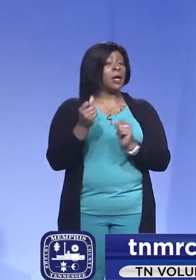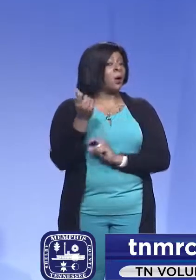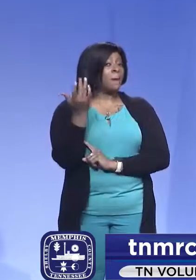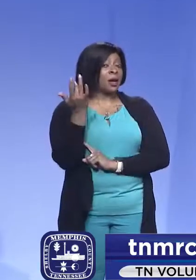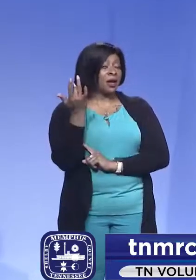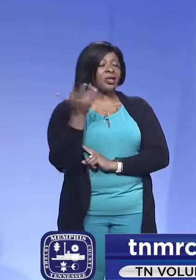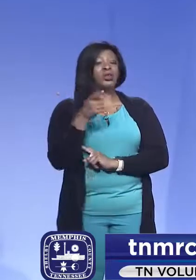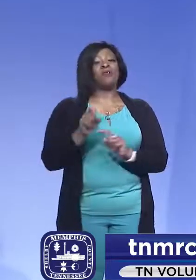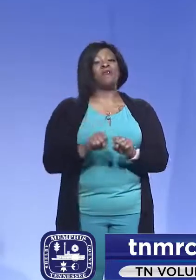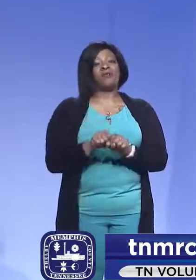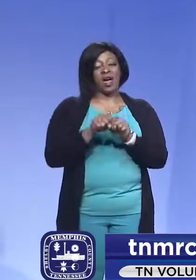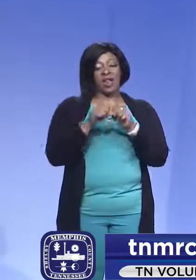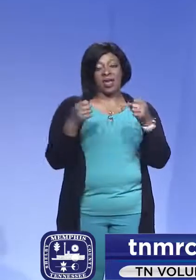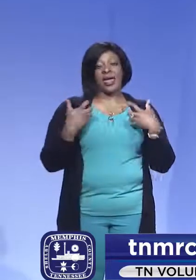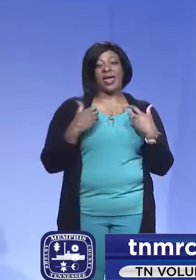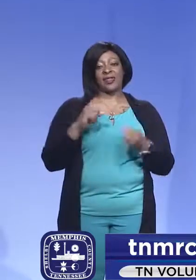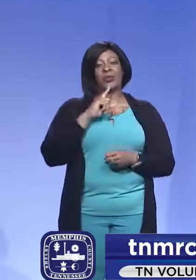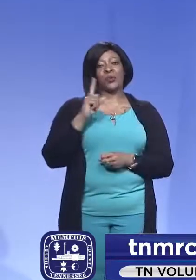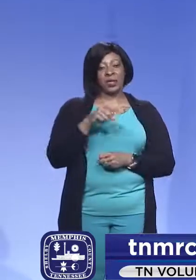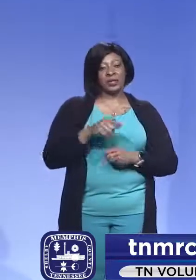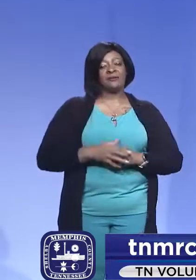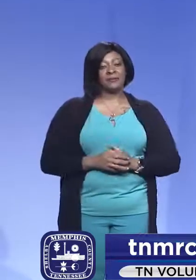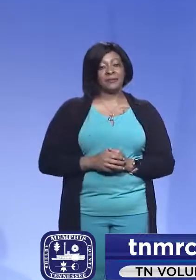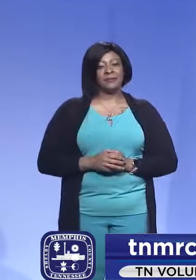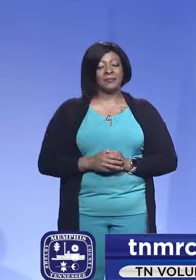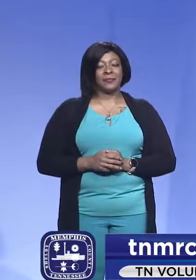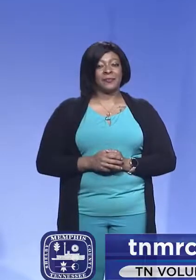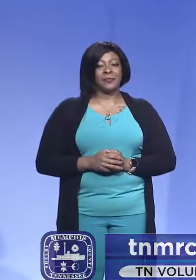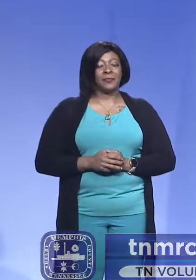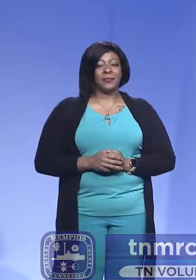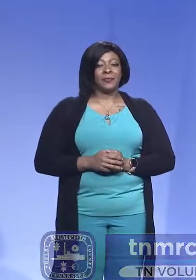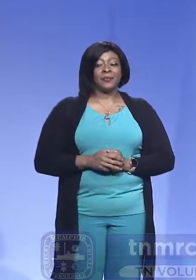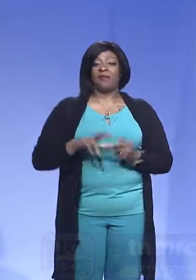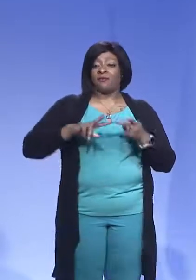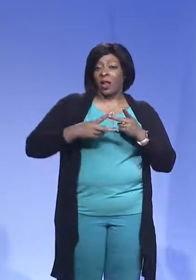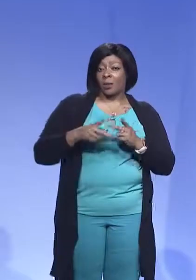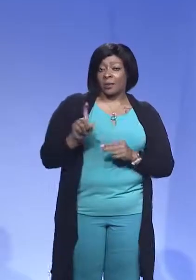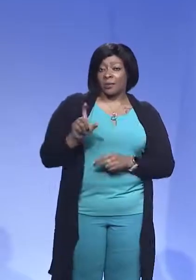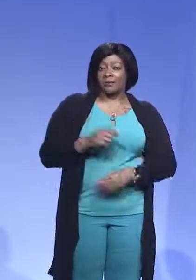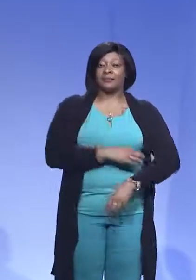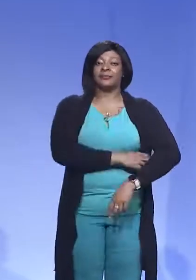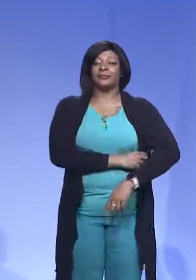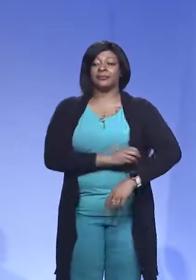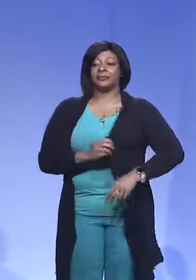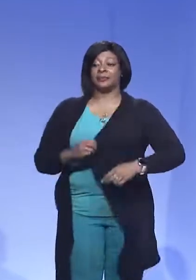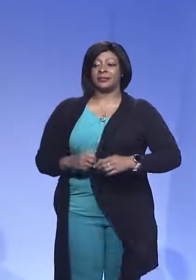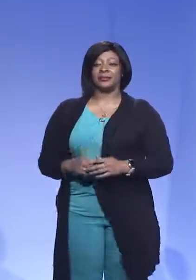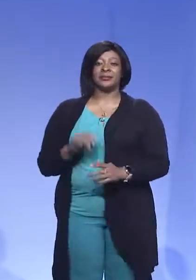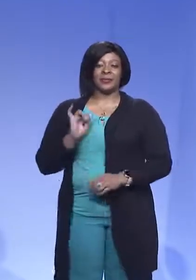because you're violating the health directive. Is there a follow-up? That was his.